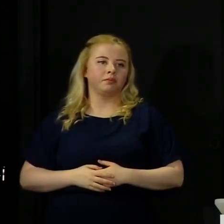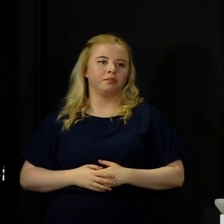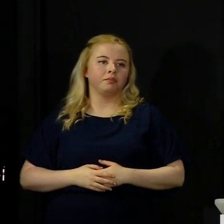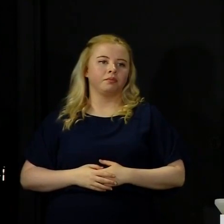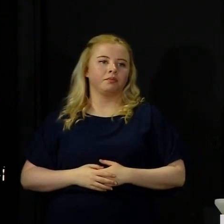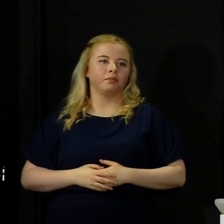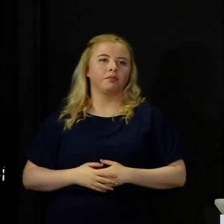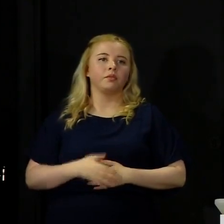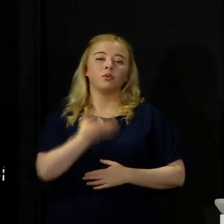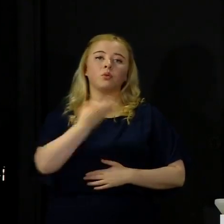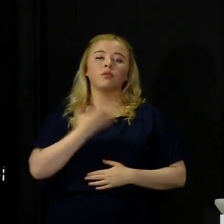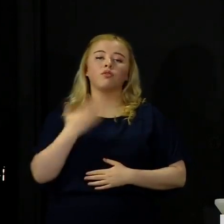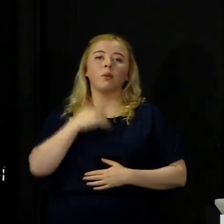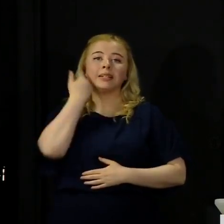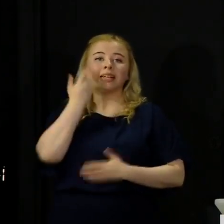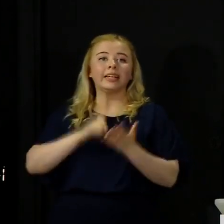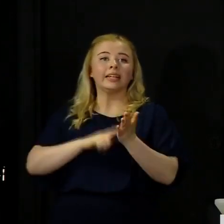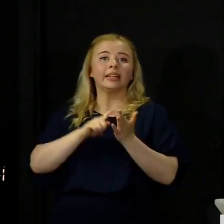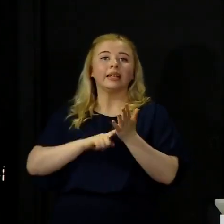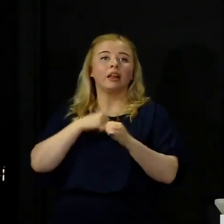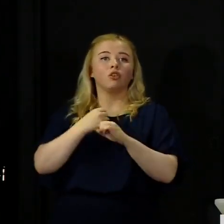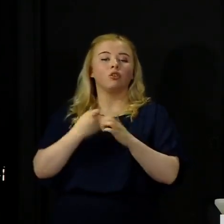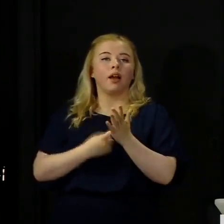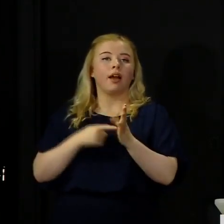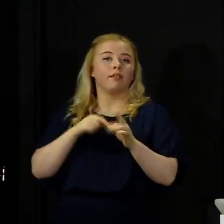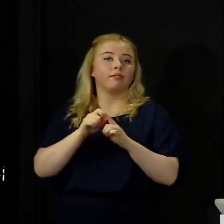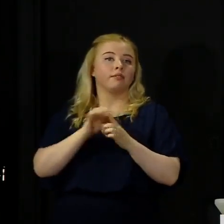Daniel Sanderson from the Daily Telegraph.